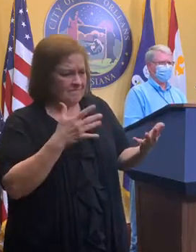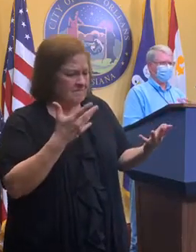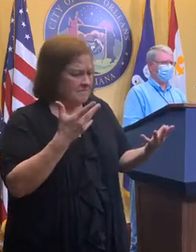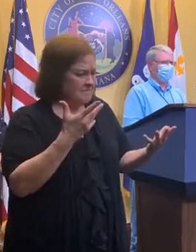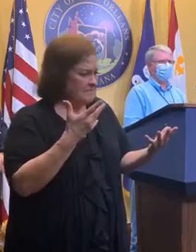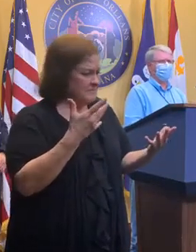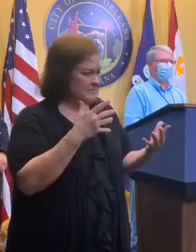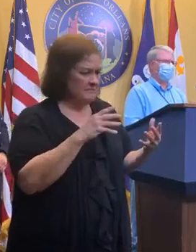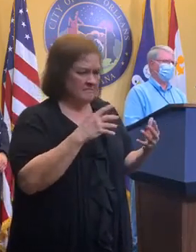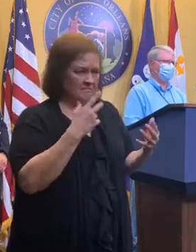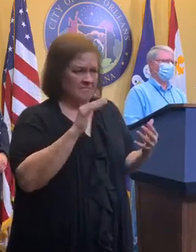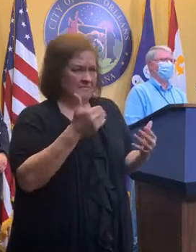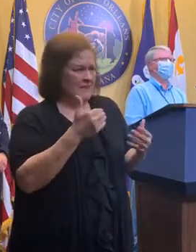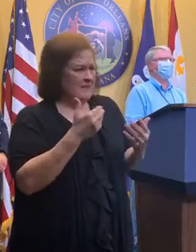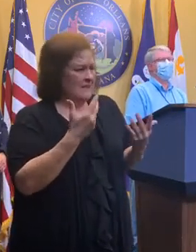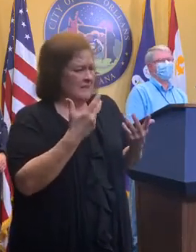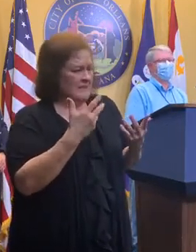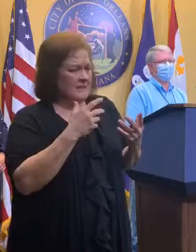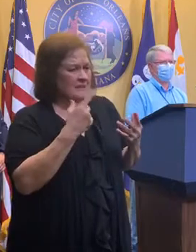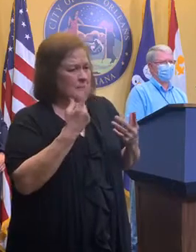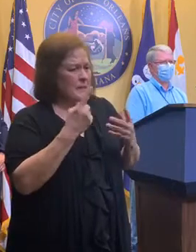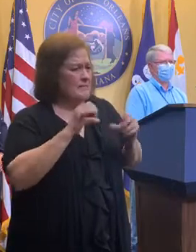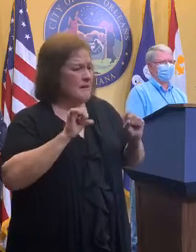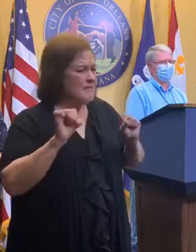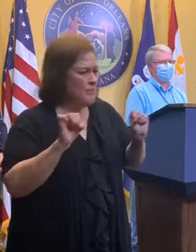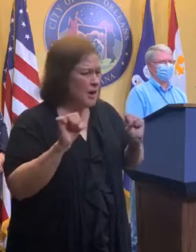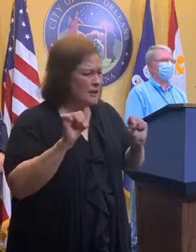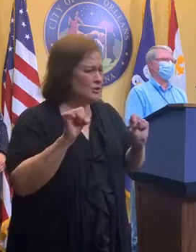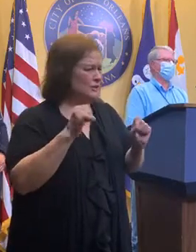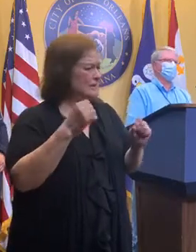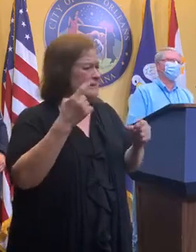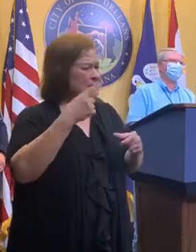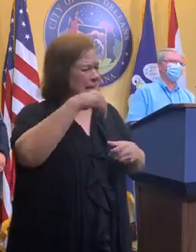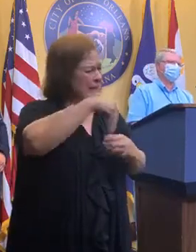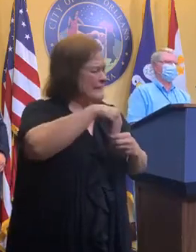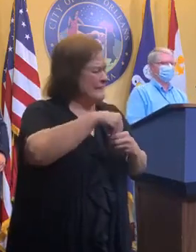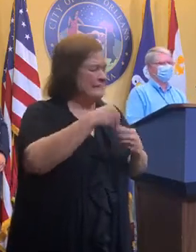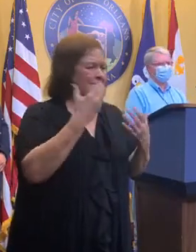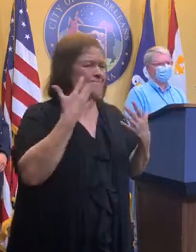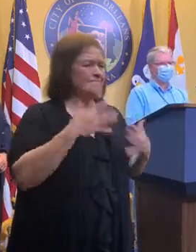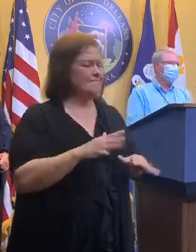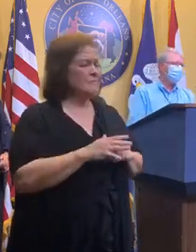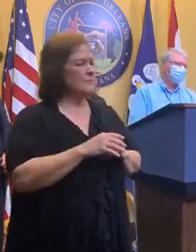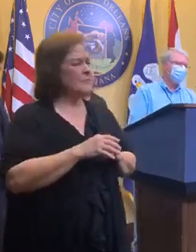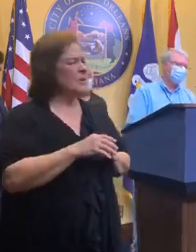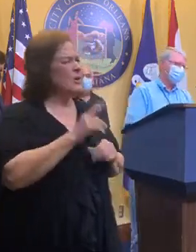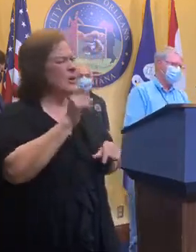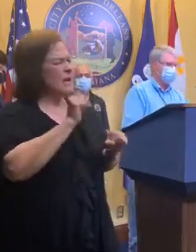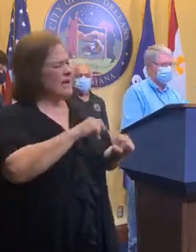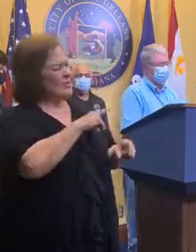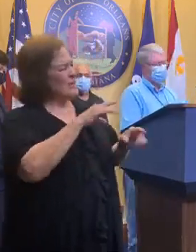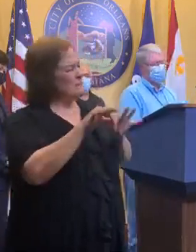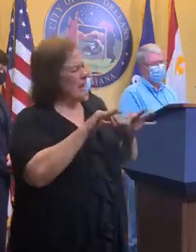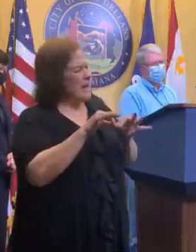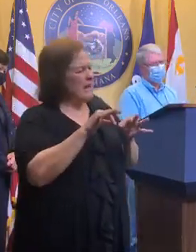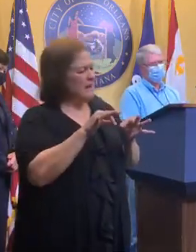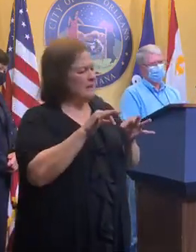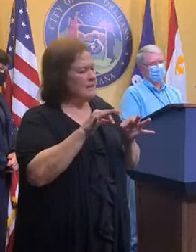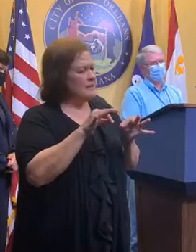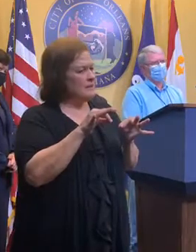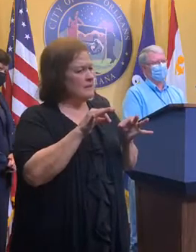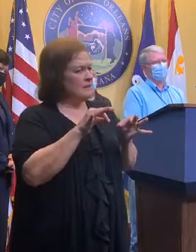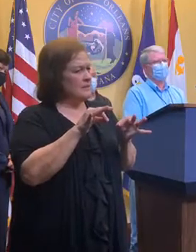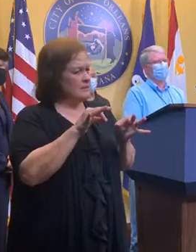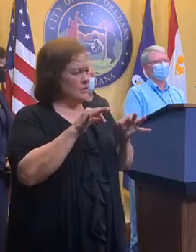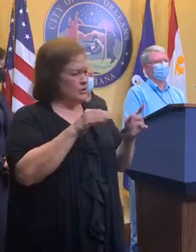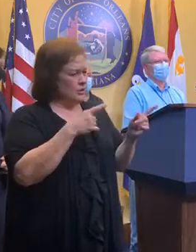of vibration issues or anything else that would have indicated a bearing failure was imminent. And just a clarification, can you explain again the plan, since